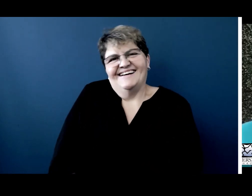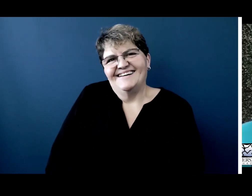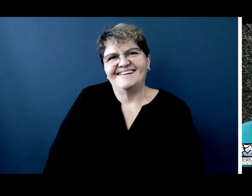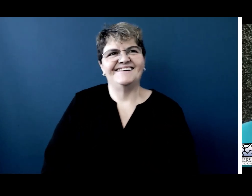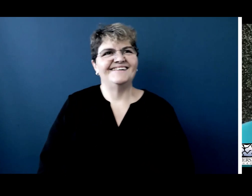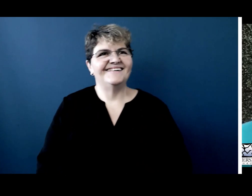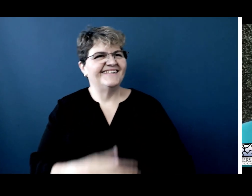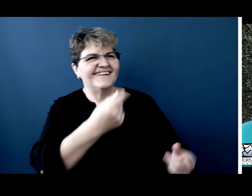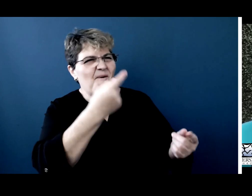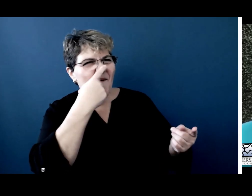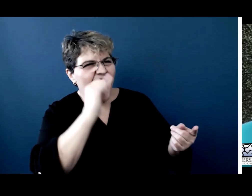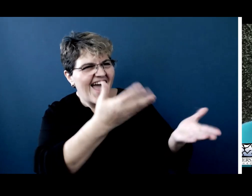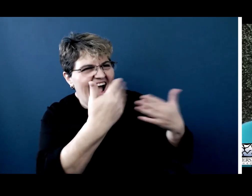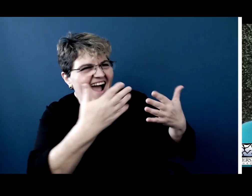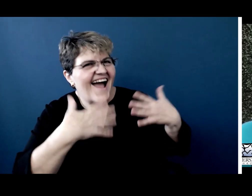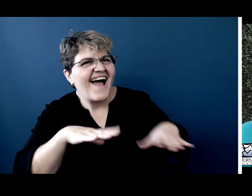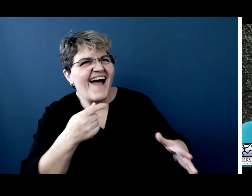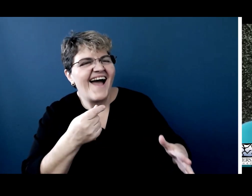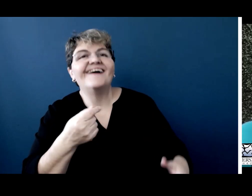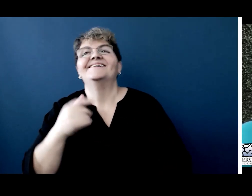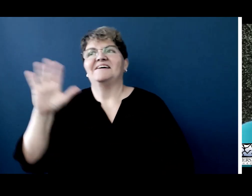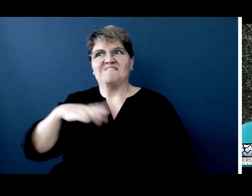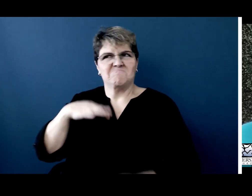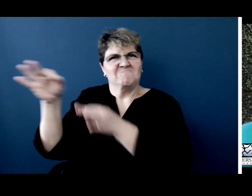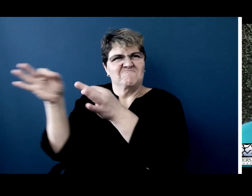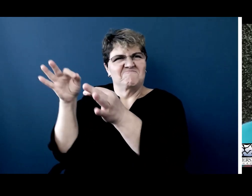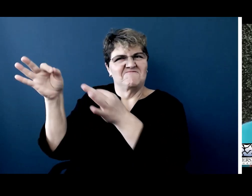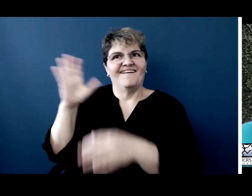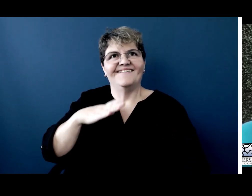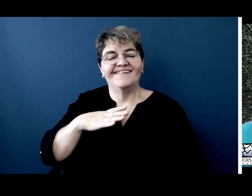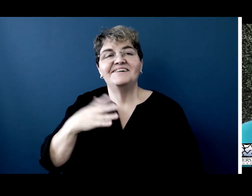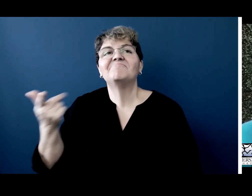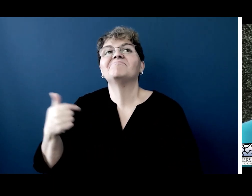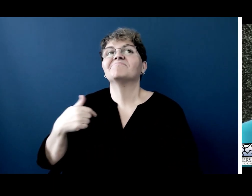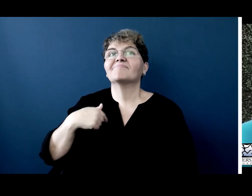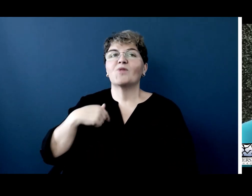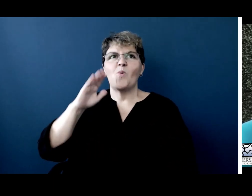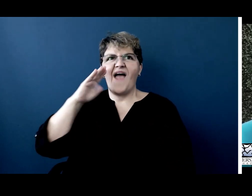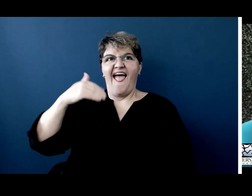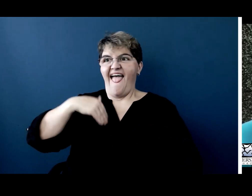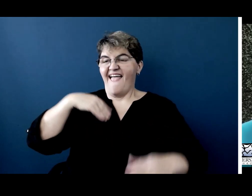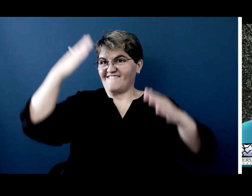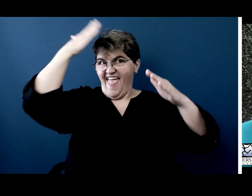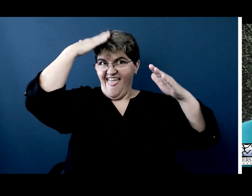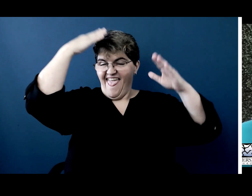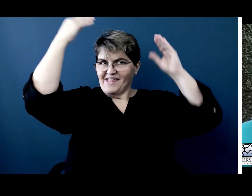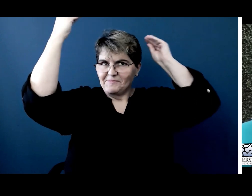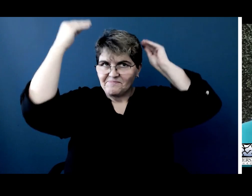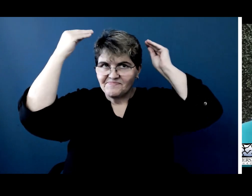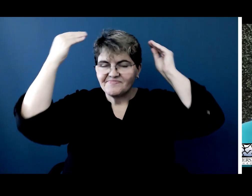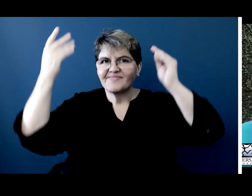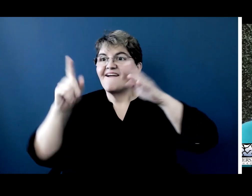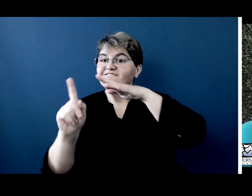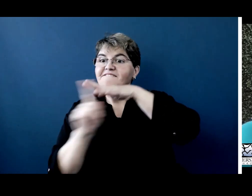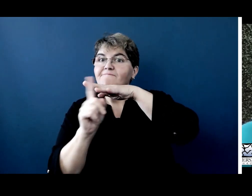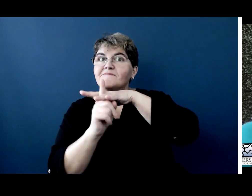hat, some flip flops, and It's a flip flop. a Hawaiian shirt. Yeah, yeah. You got your hat picked